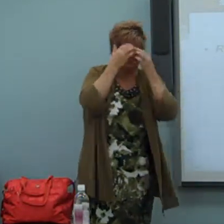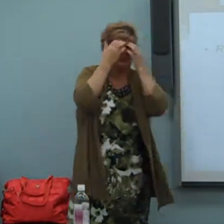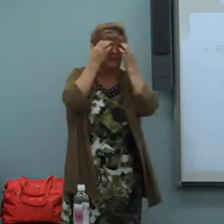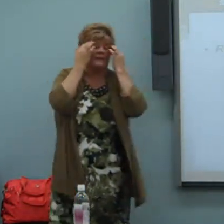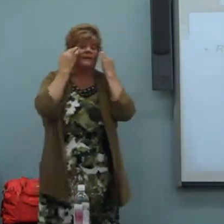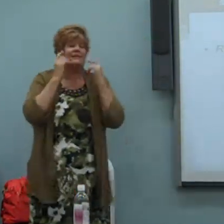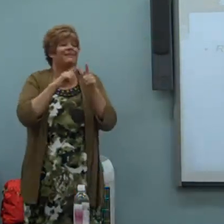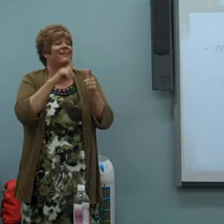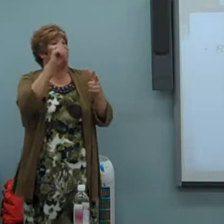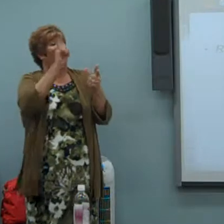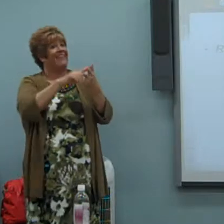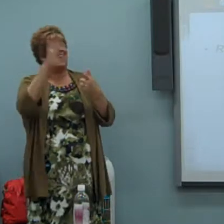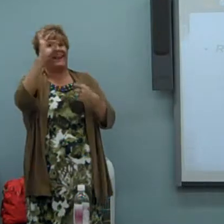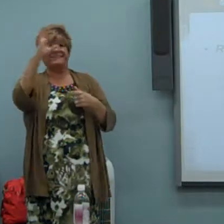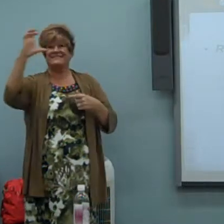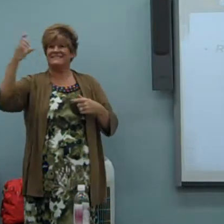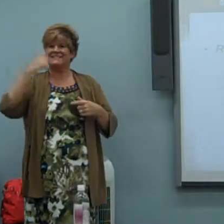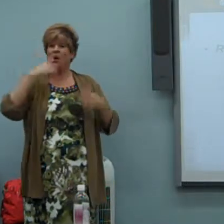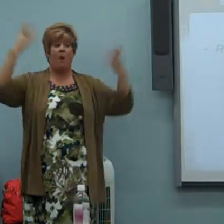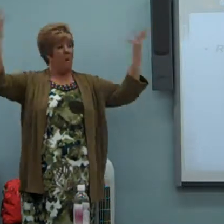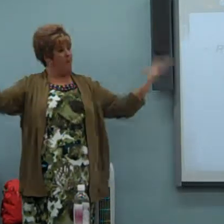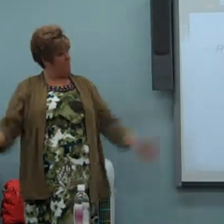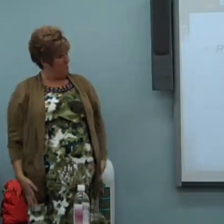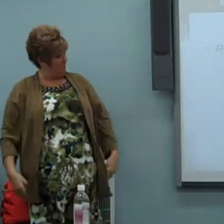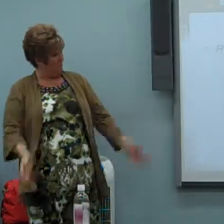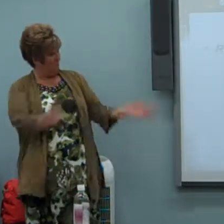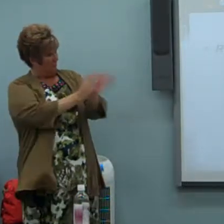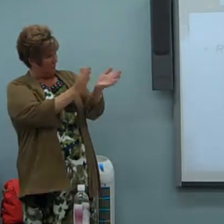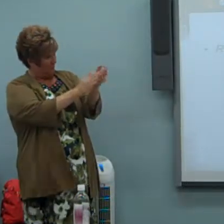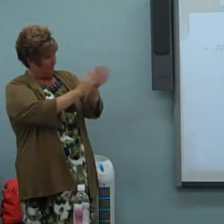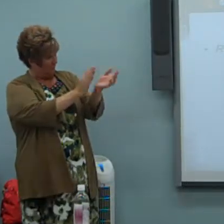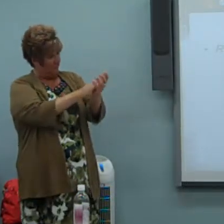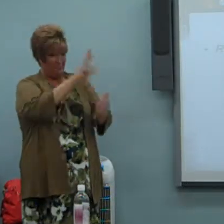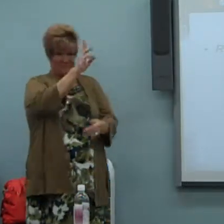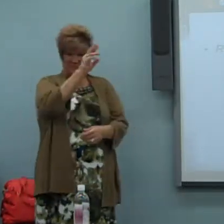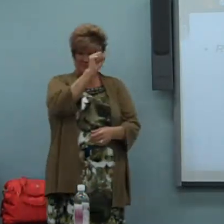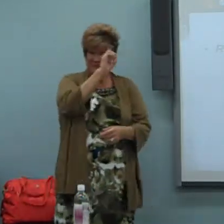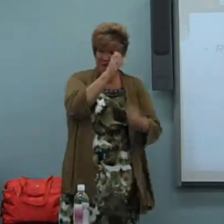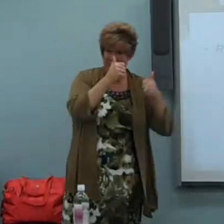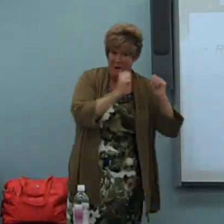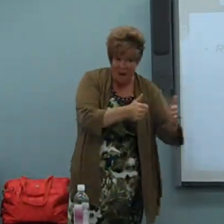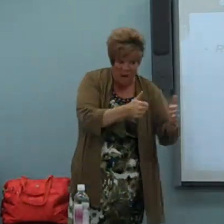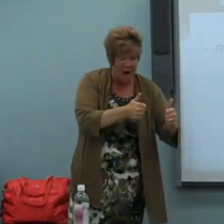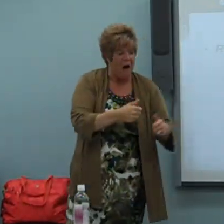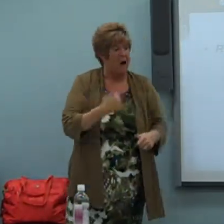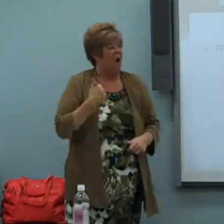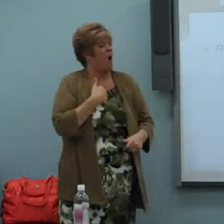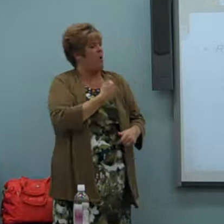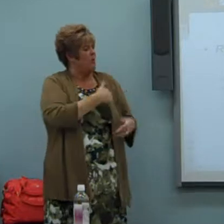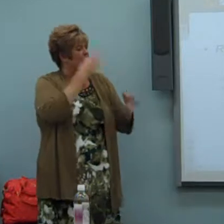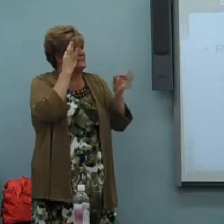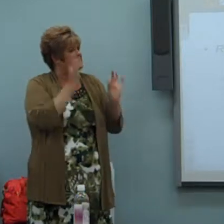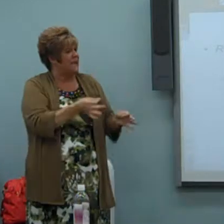answering those phone calls and keeping everything going. And the FCC thought, wow, this is great, they can keep